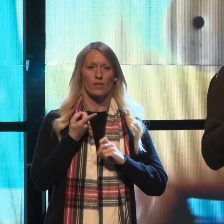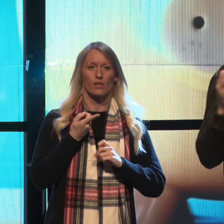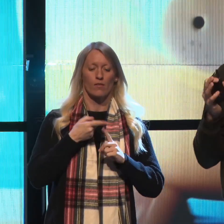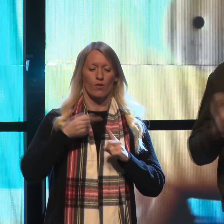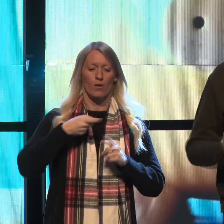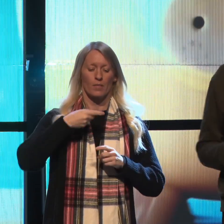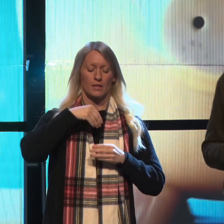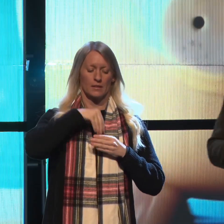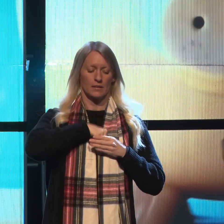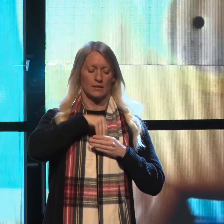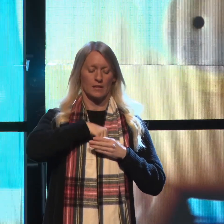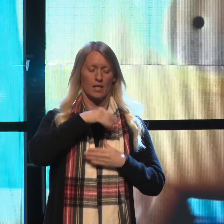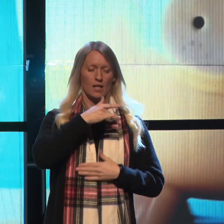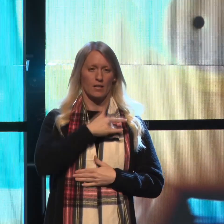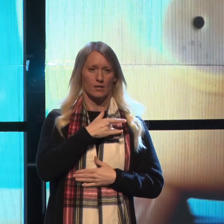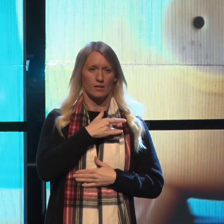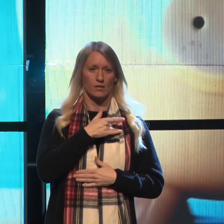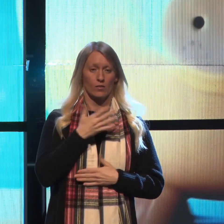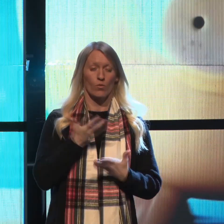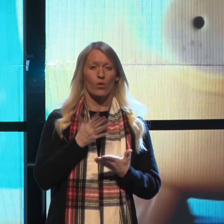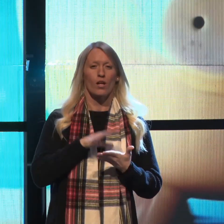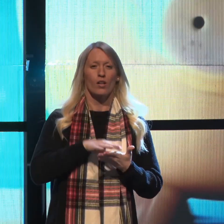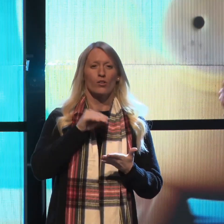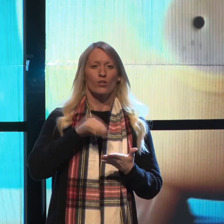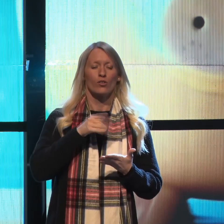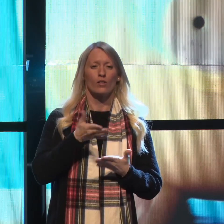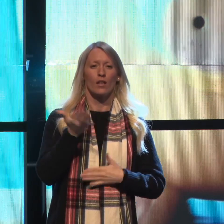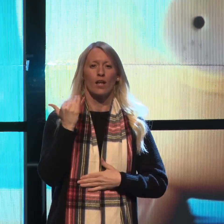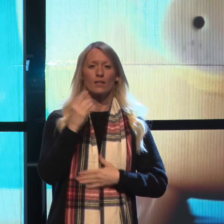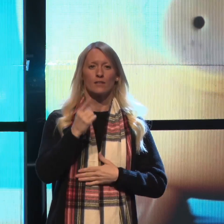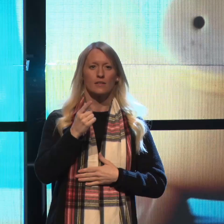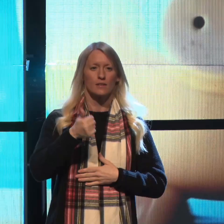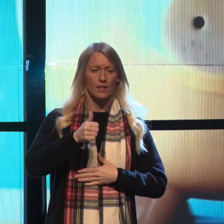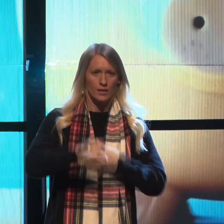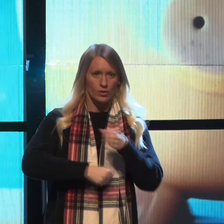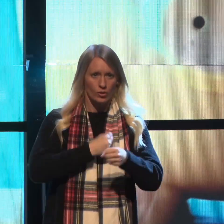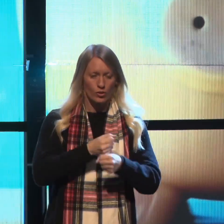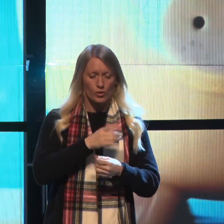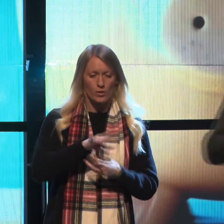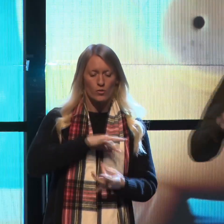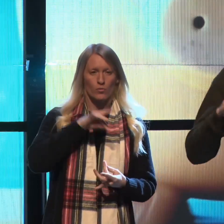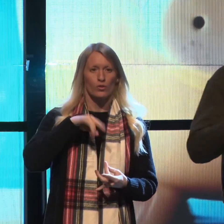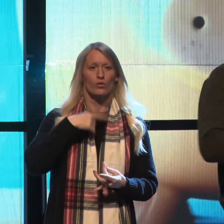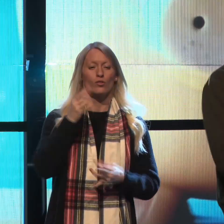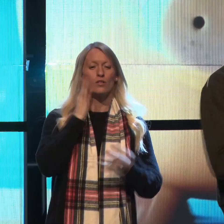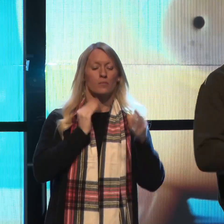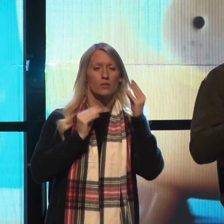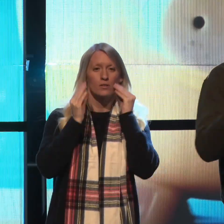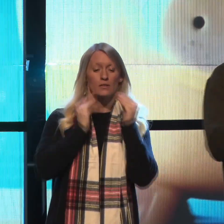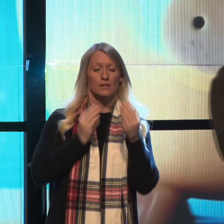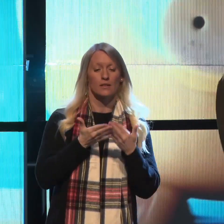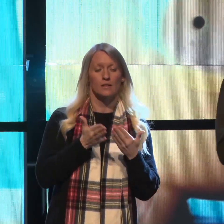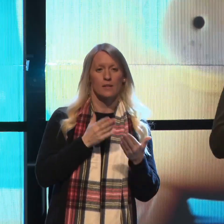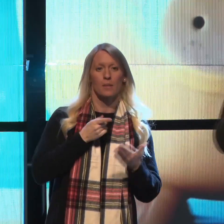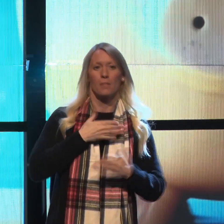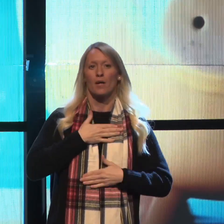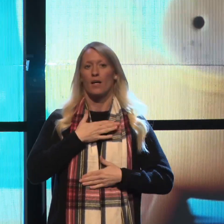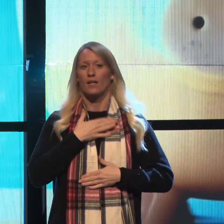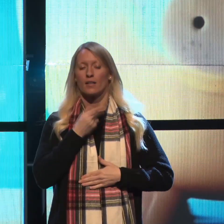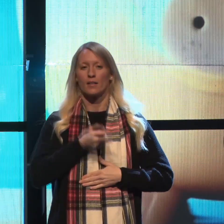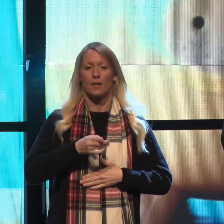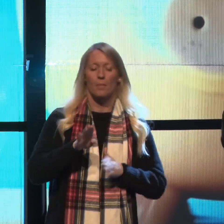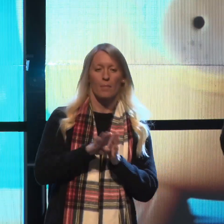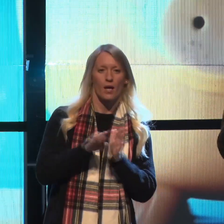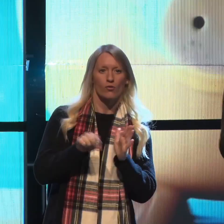What I've learned in the last 10 years of my spiritual journey is that it would be really easy for me, my demographic, my background, my experience,